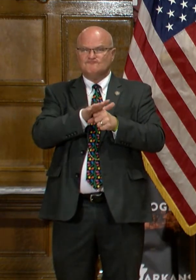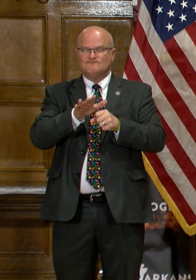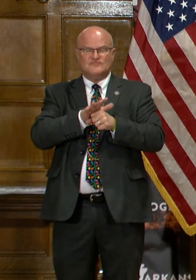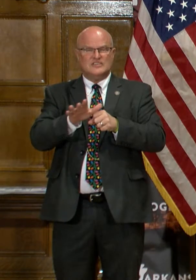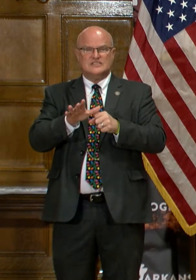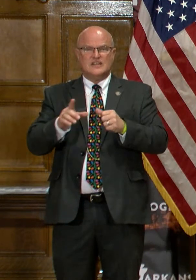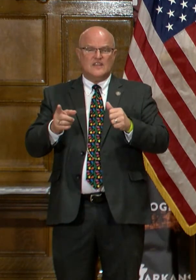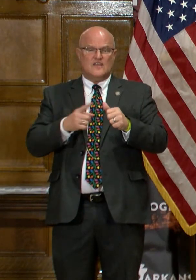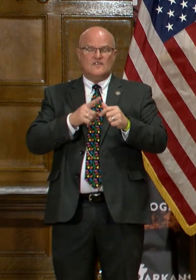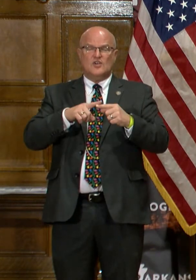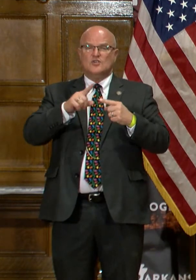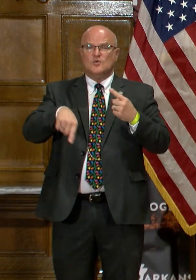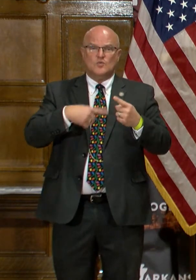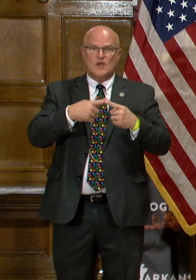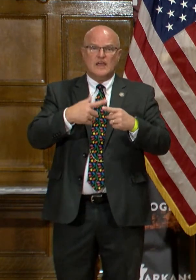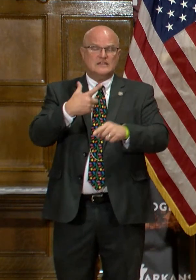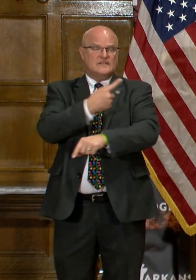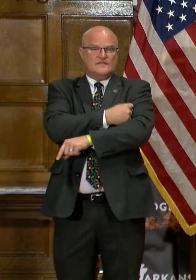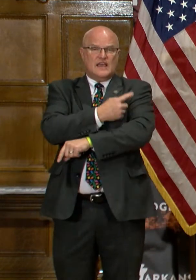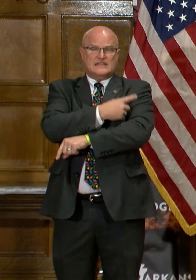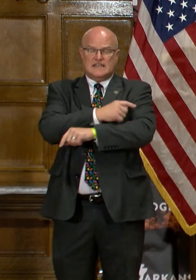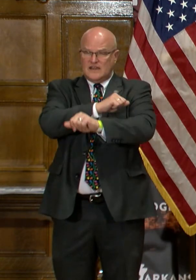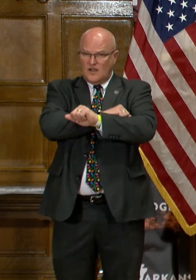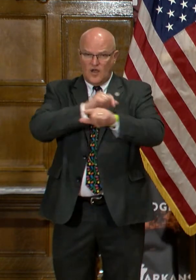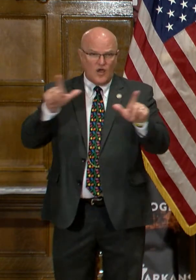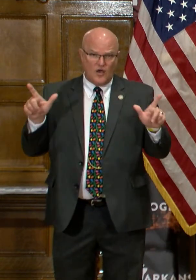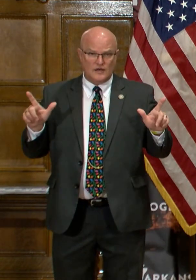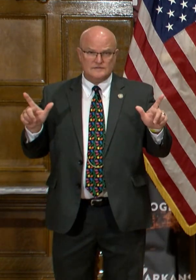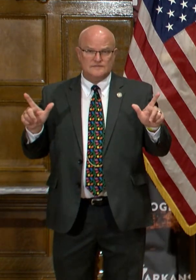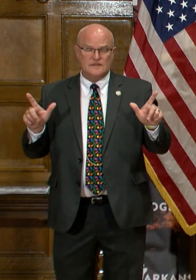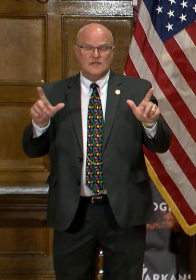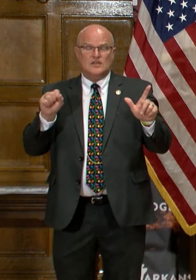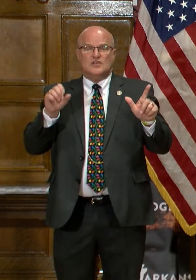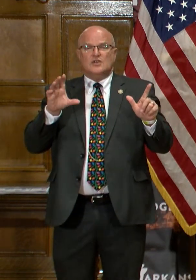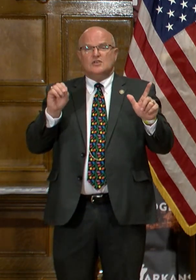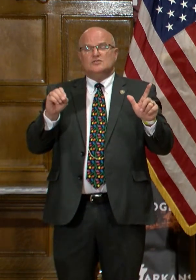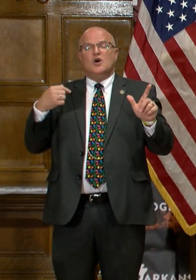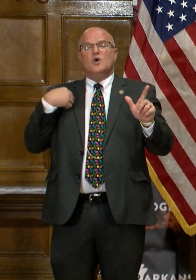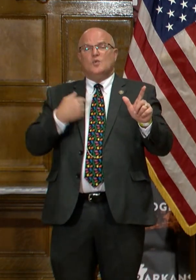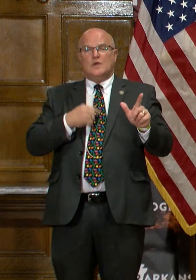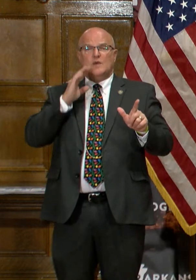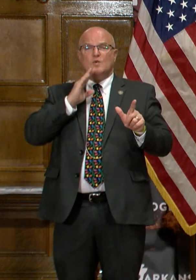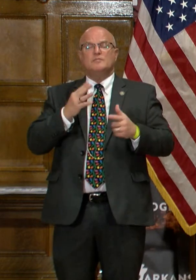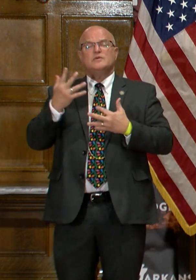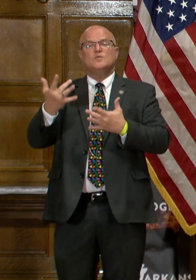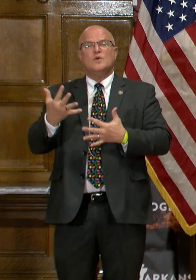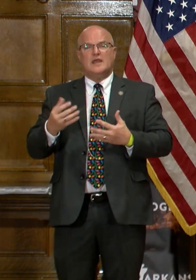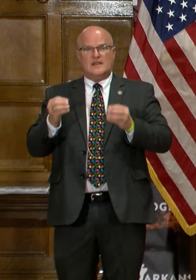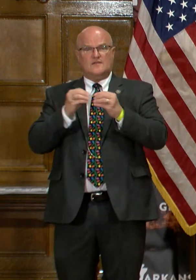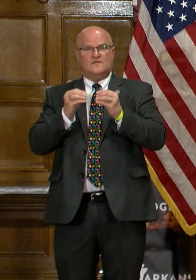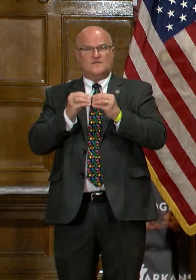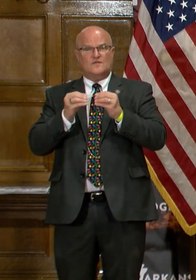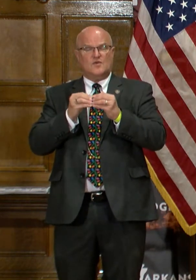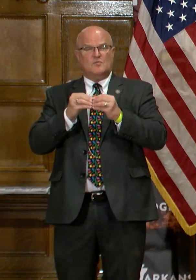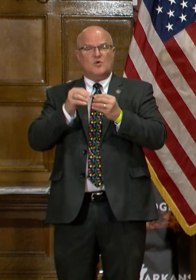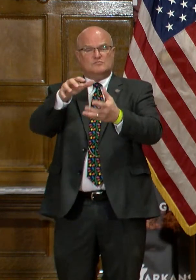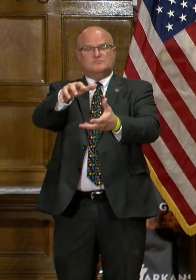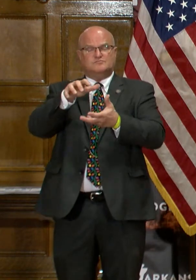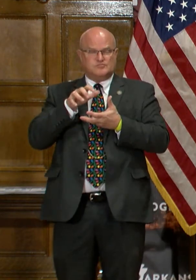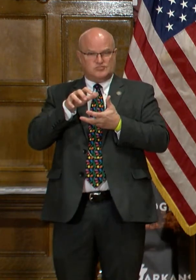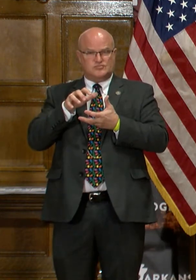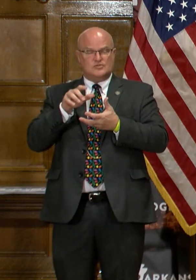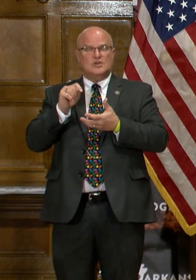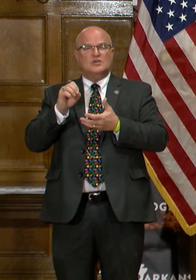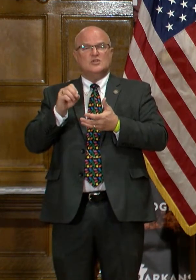first round to vaccinate everyone, and so we will be waiting for additional shipments to be